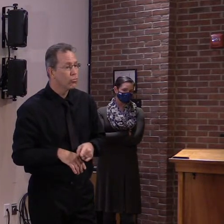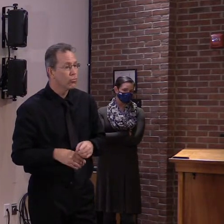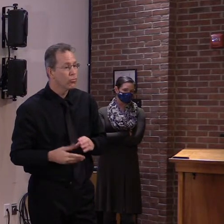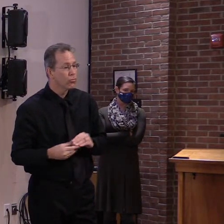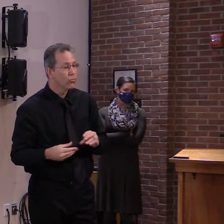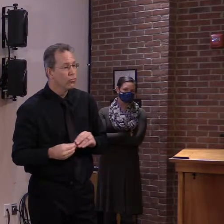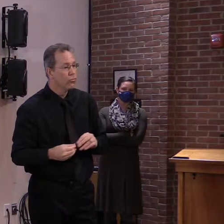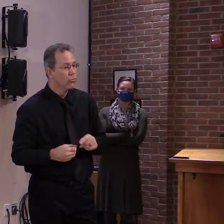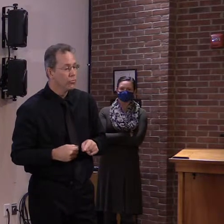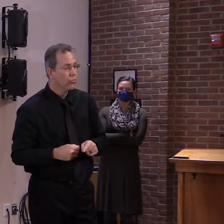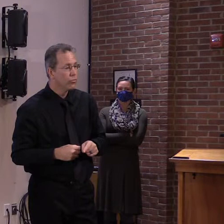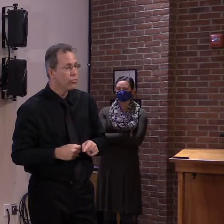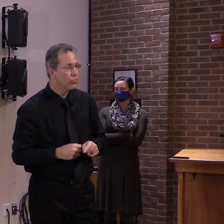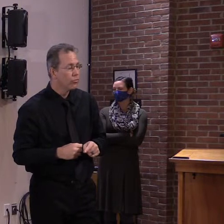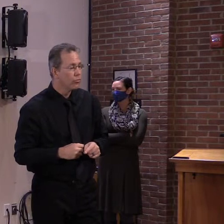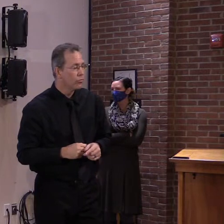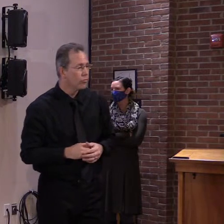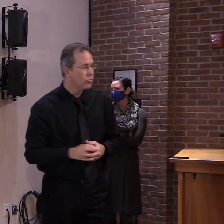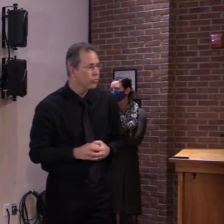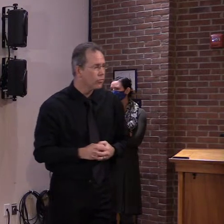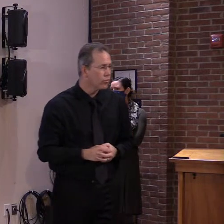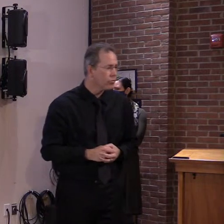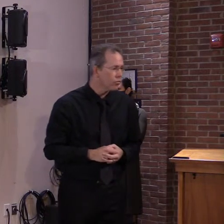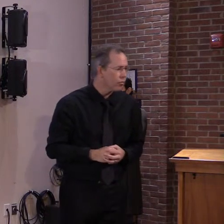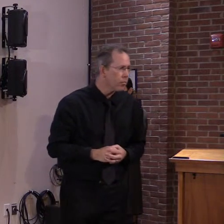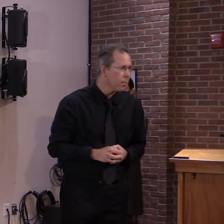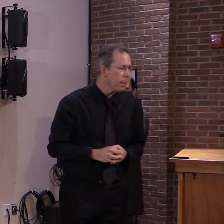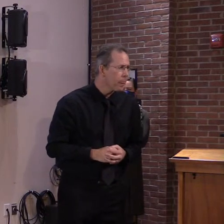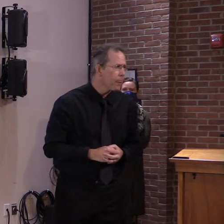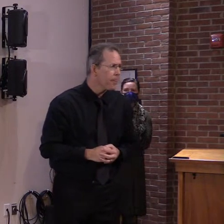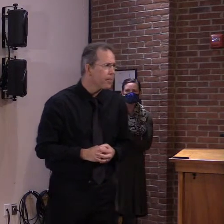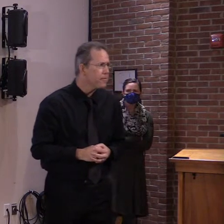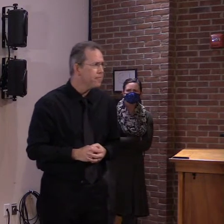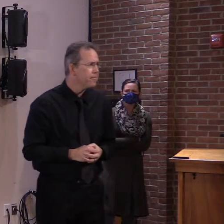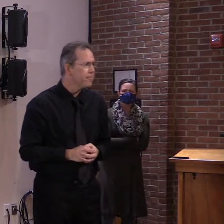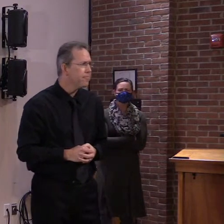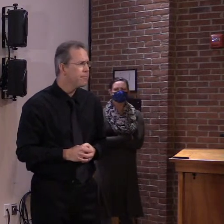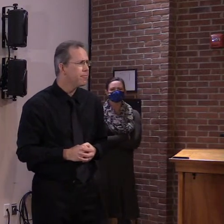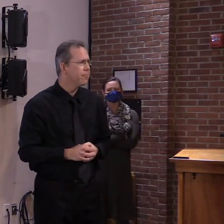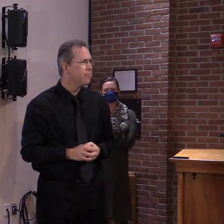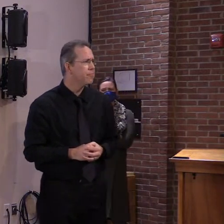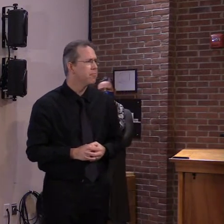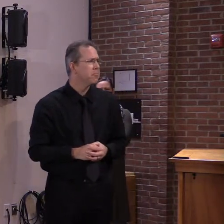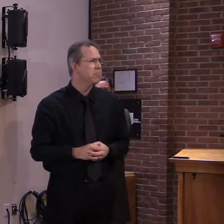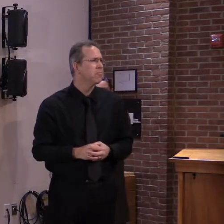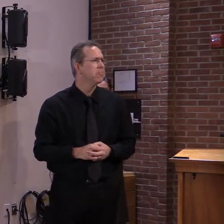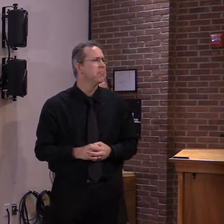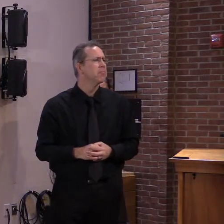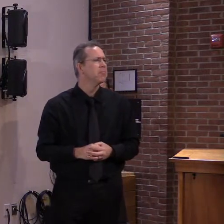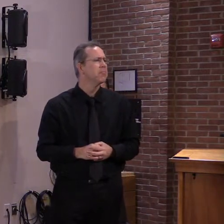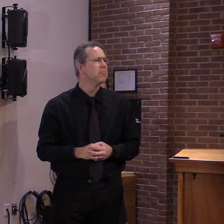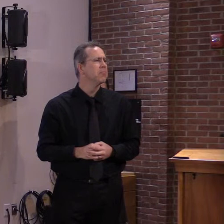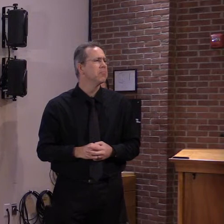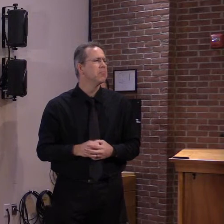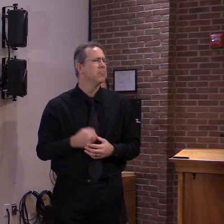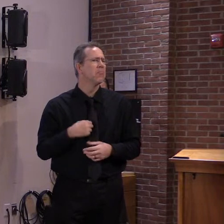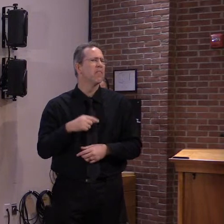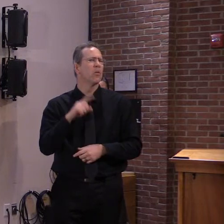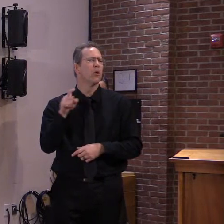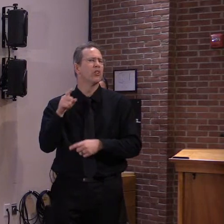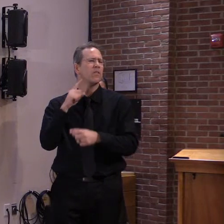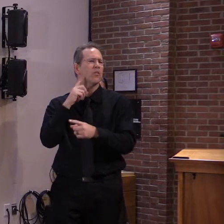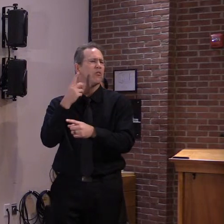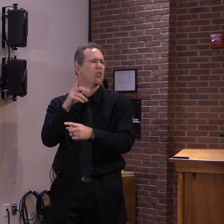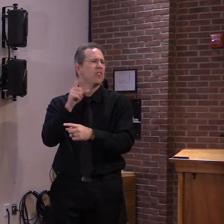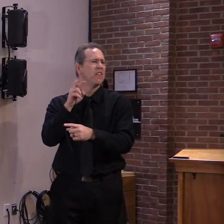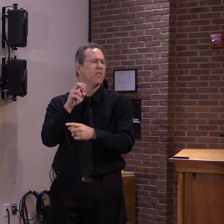question is a little bit of Dr. Ravine and a little bit of Mike Smith. Is the state tracking